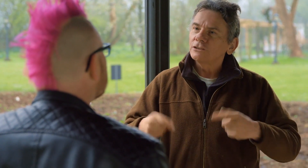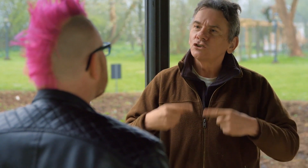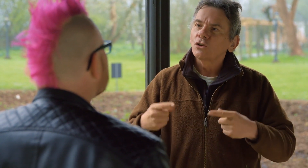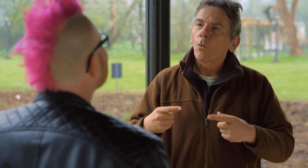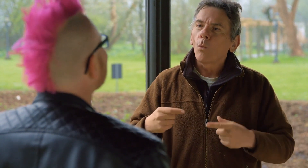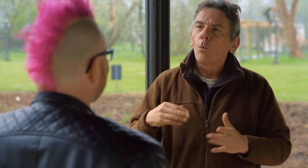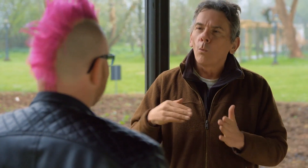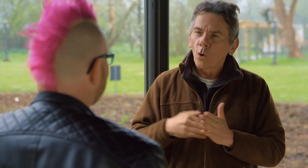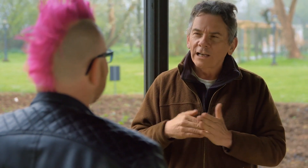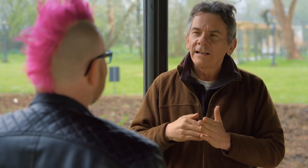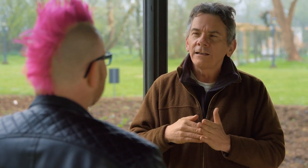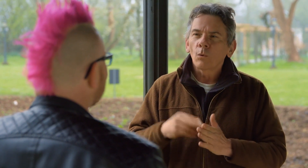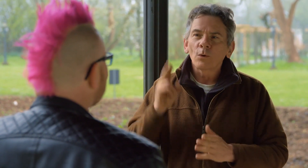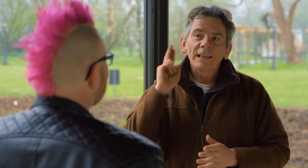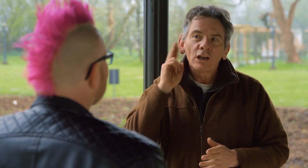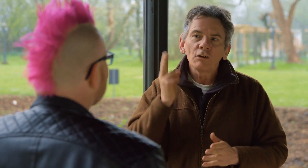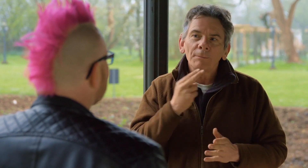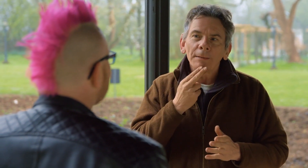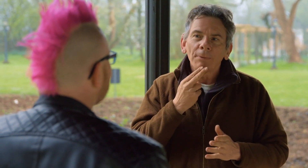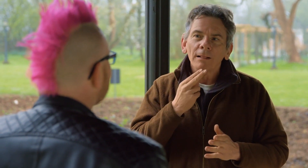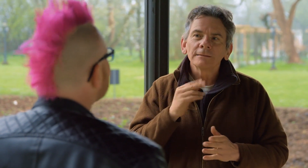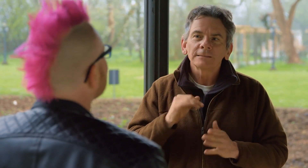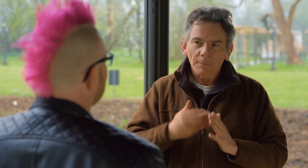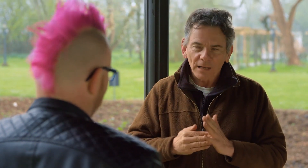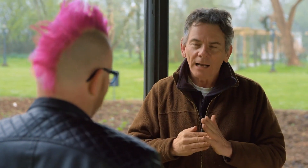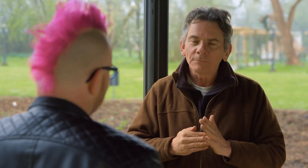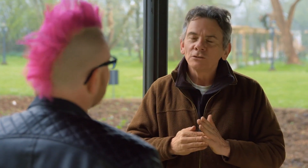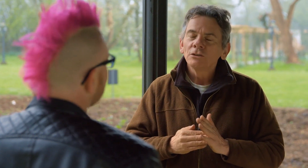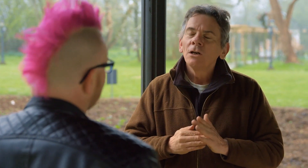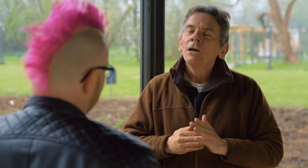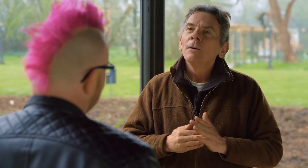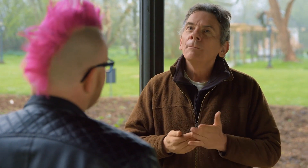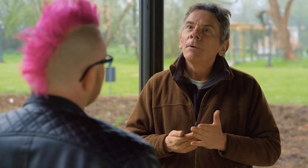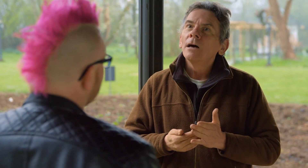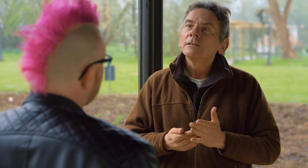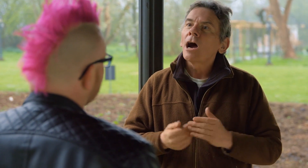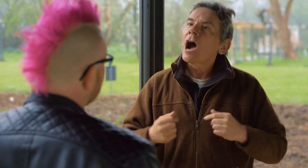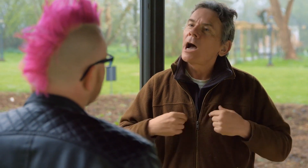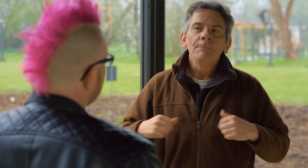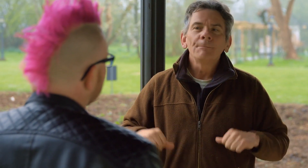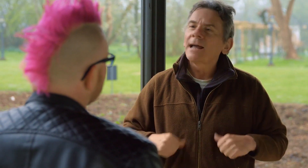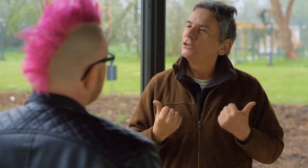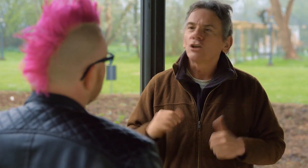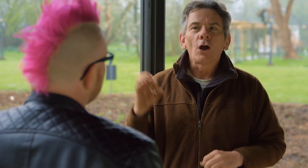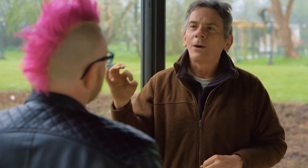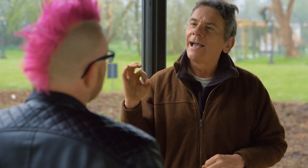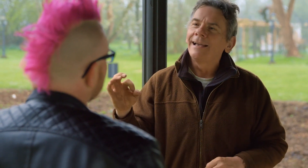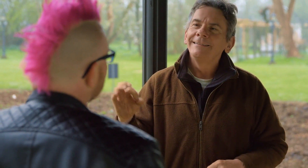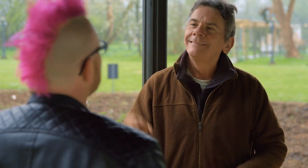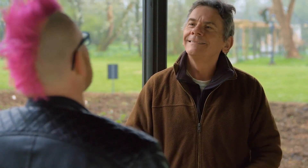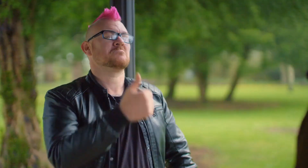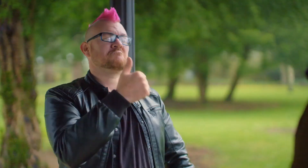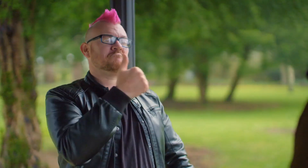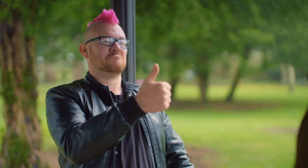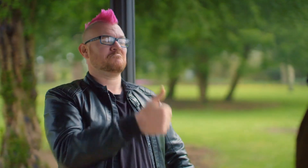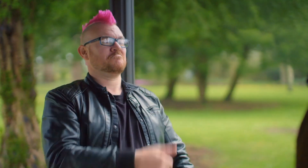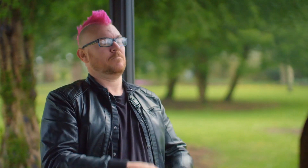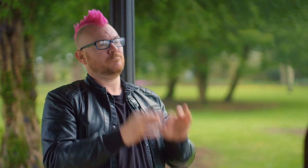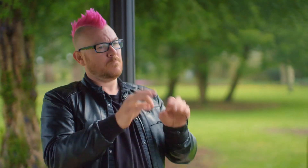challenge working with hearing people sometimes, but I managed okay. Great.